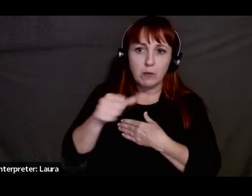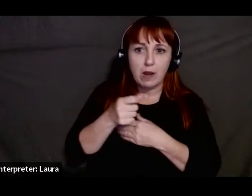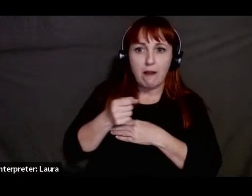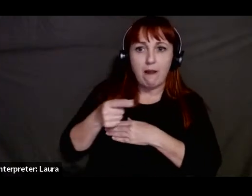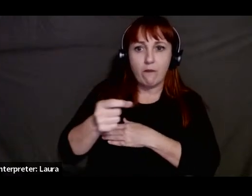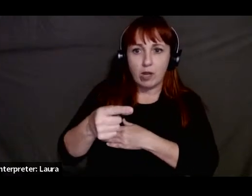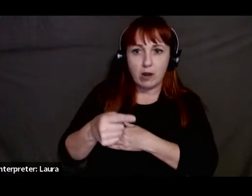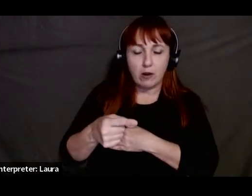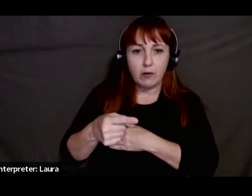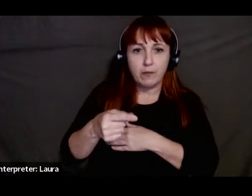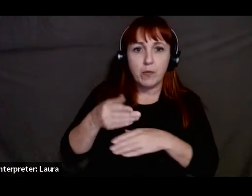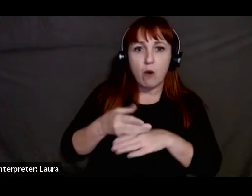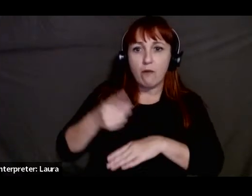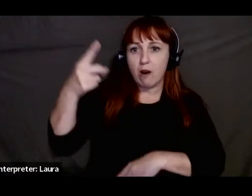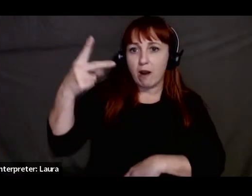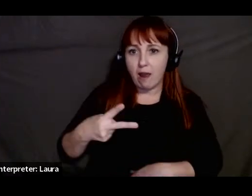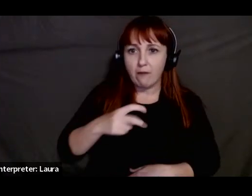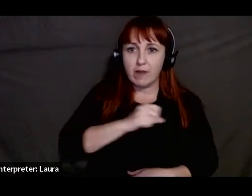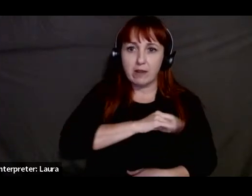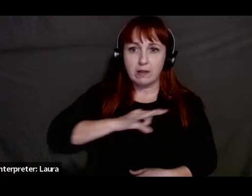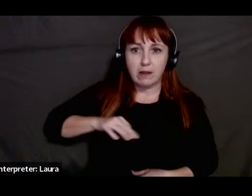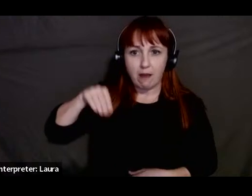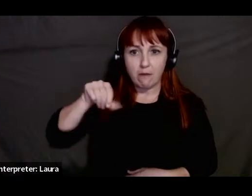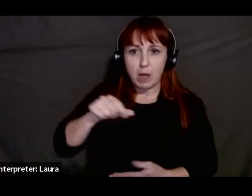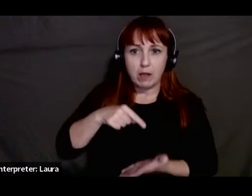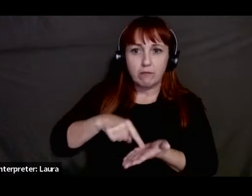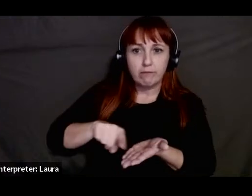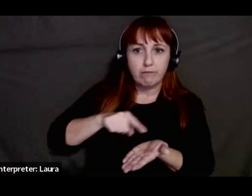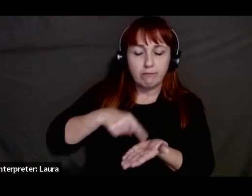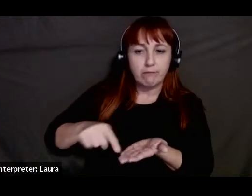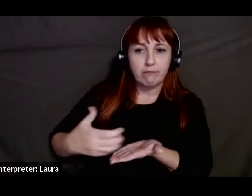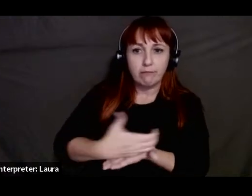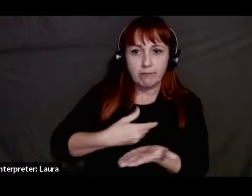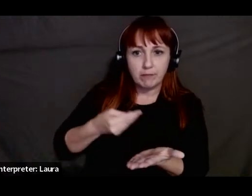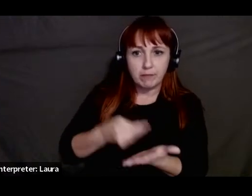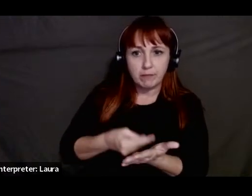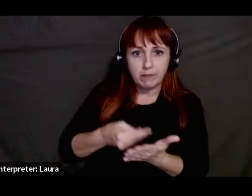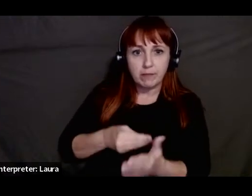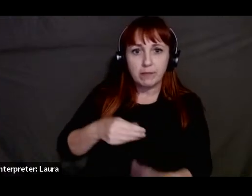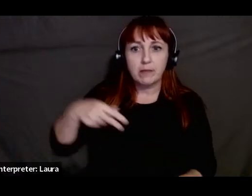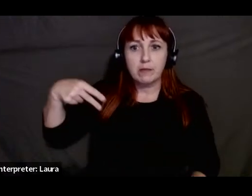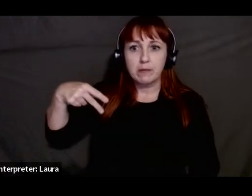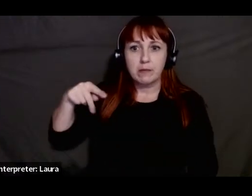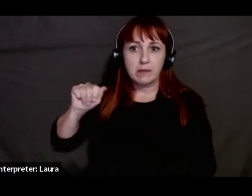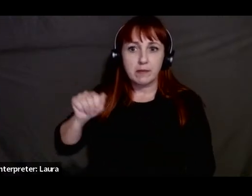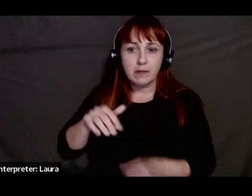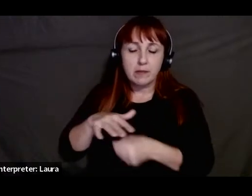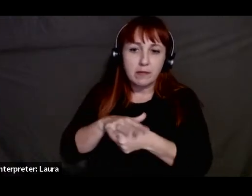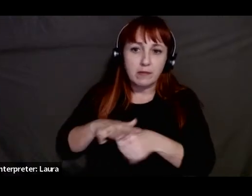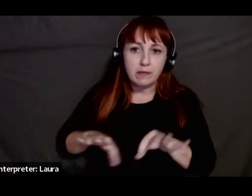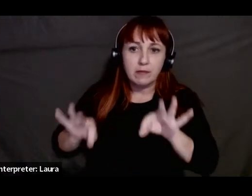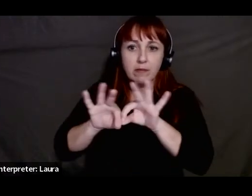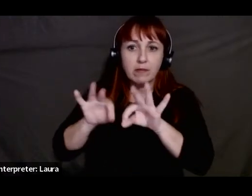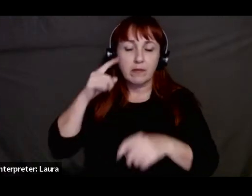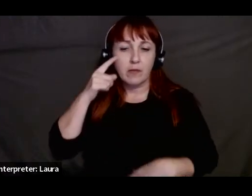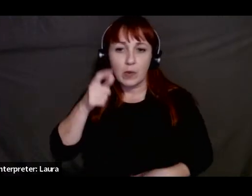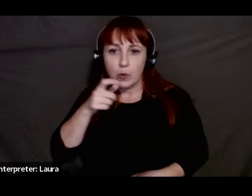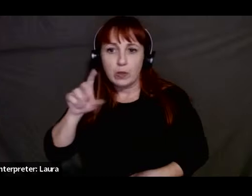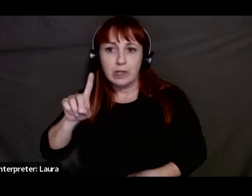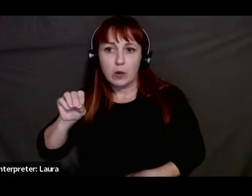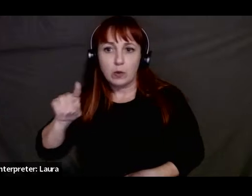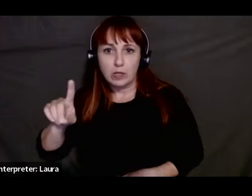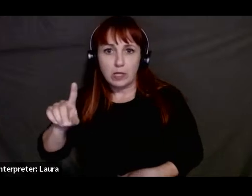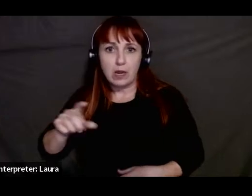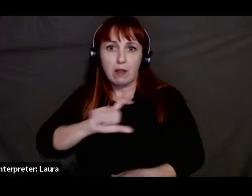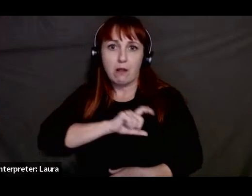than half of that in personnel wages. PTA is very important to local DOD and law enforcement